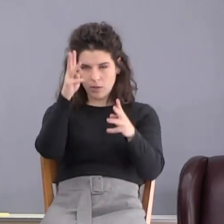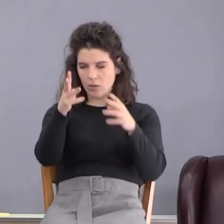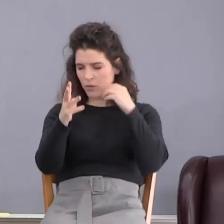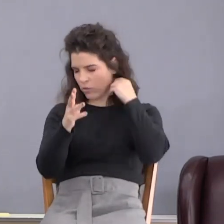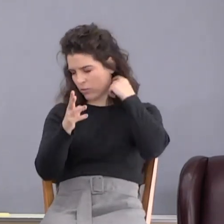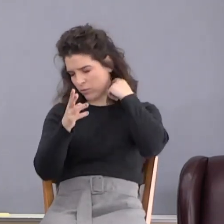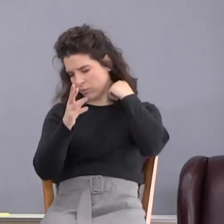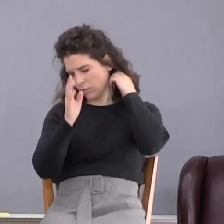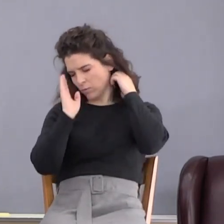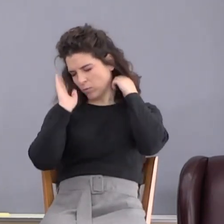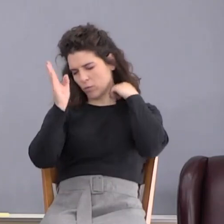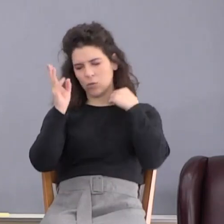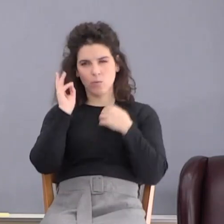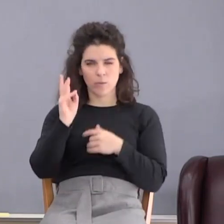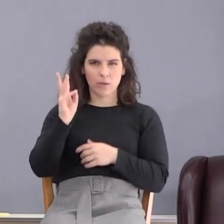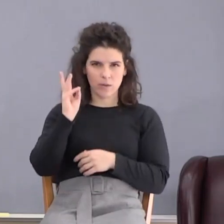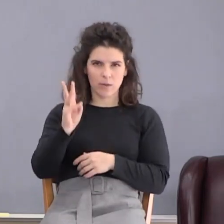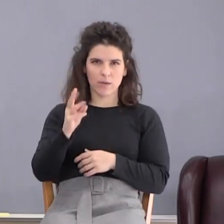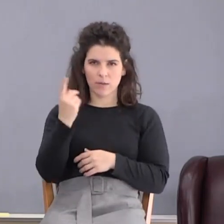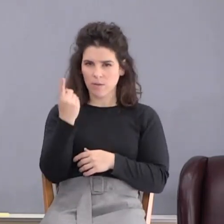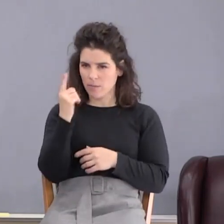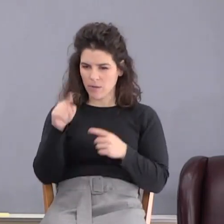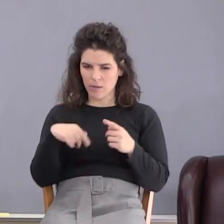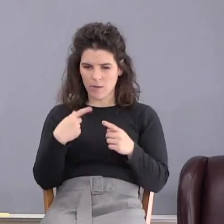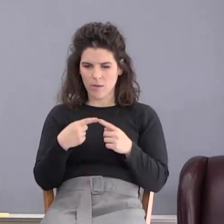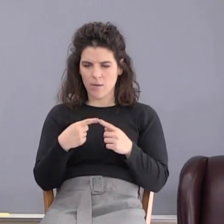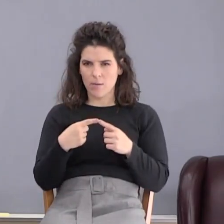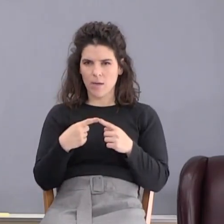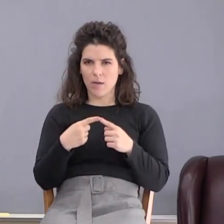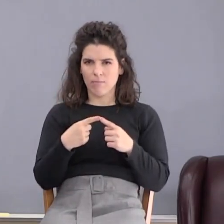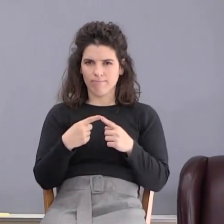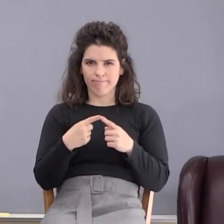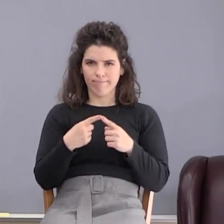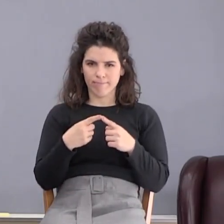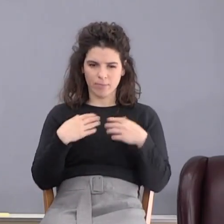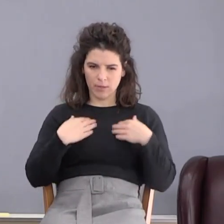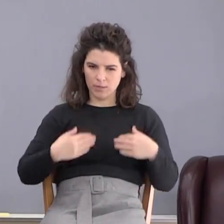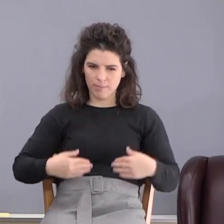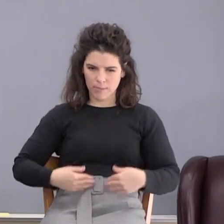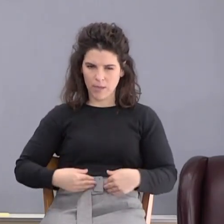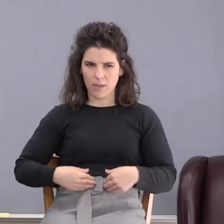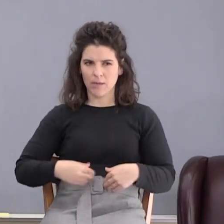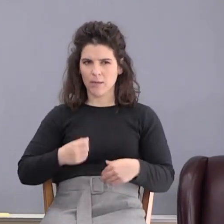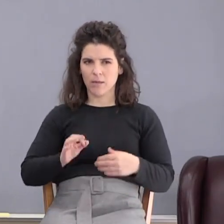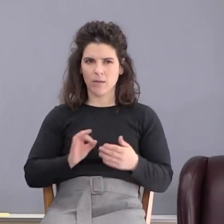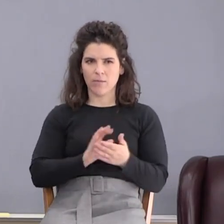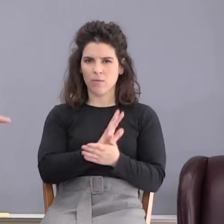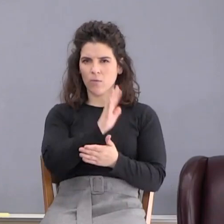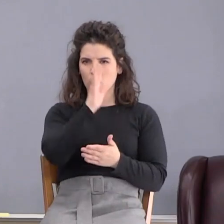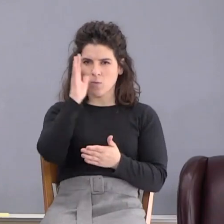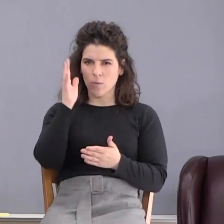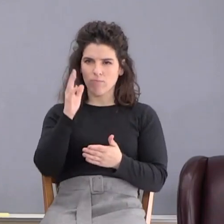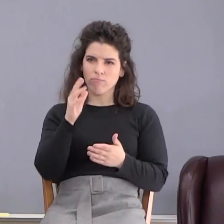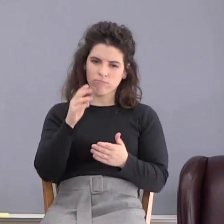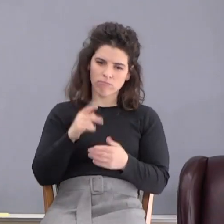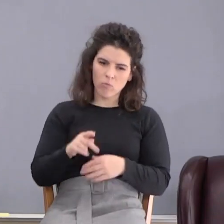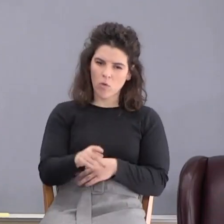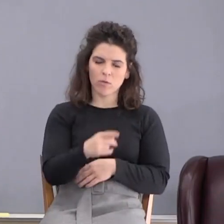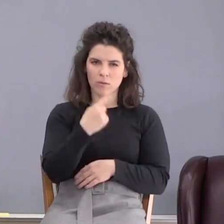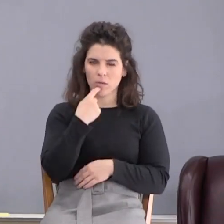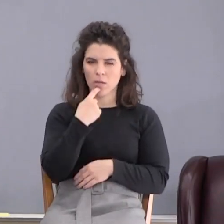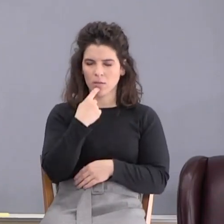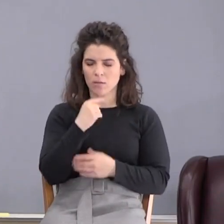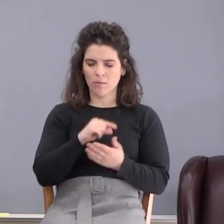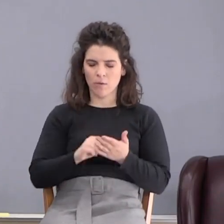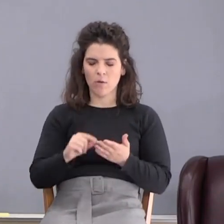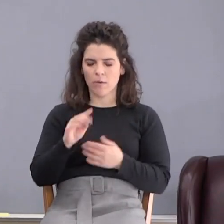to witness something about this body of glory. It is, Paul says there